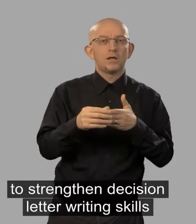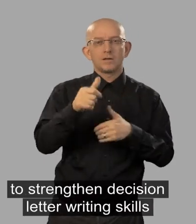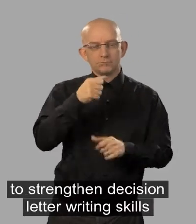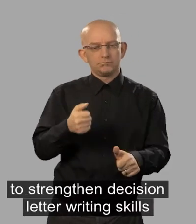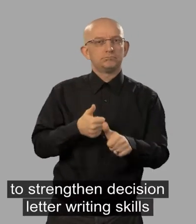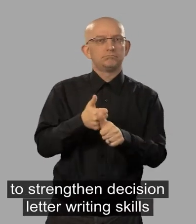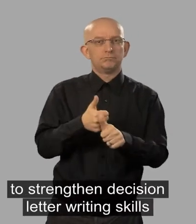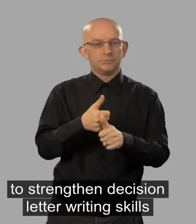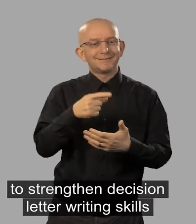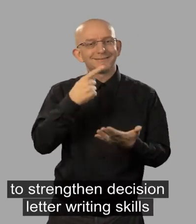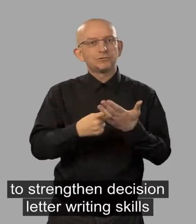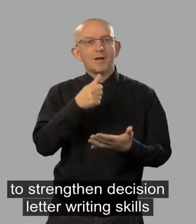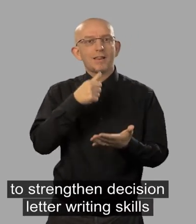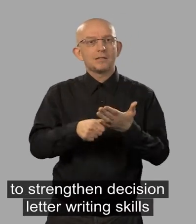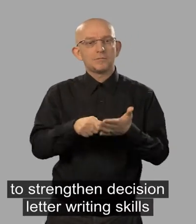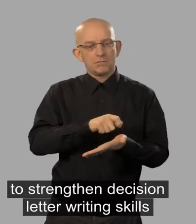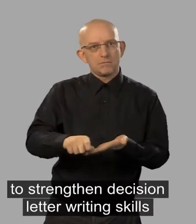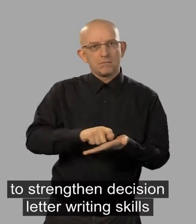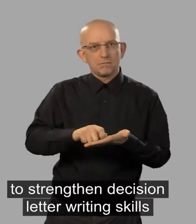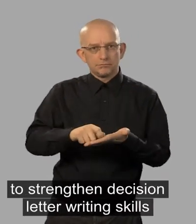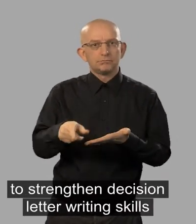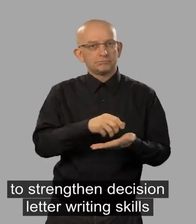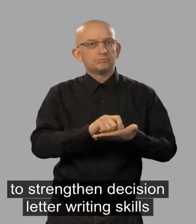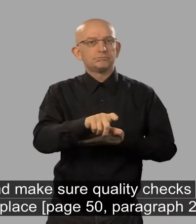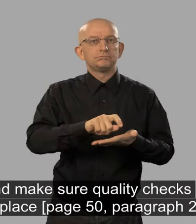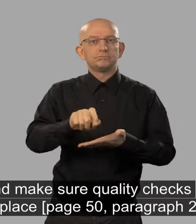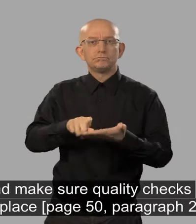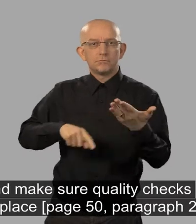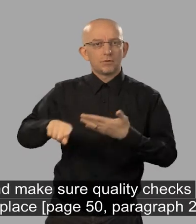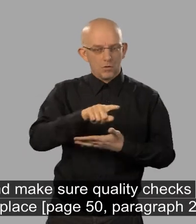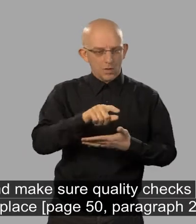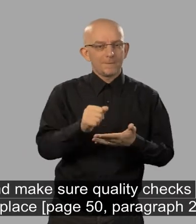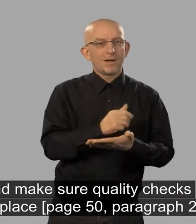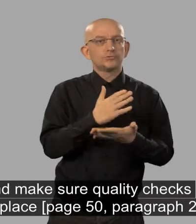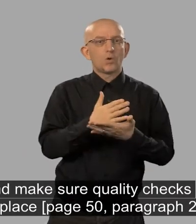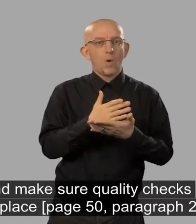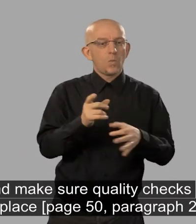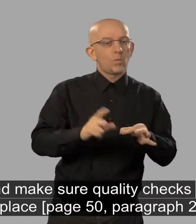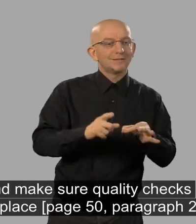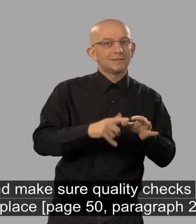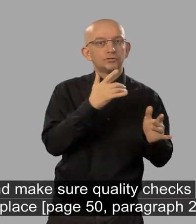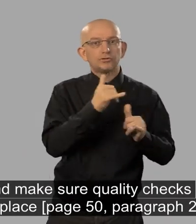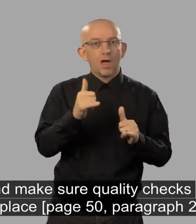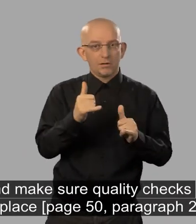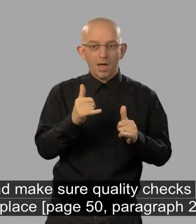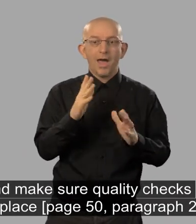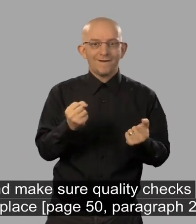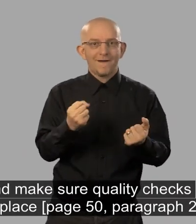decision letter writing skills and make sure quality checks take place. Page 50,